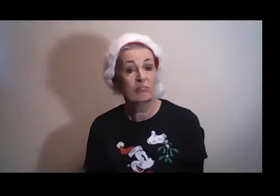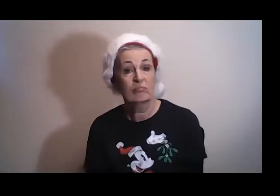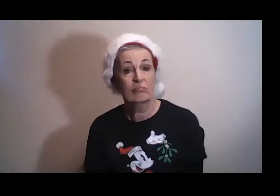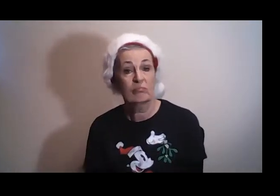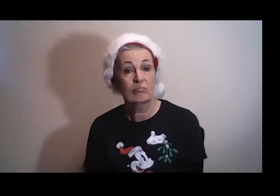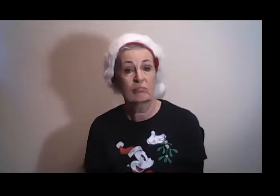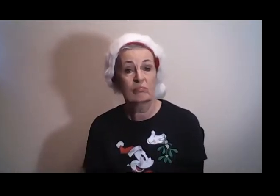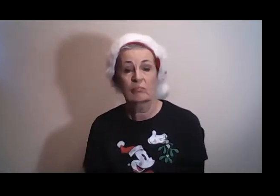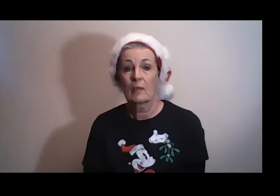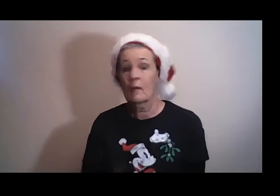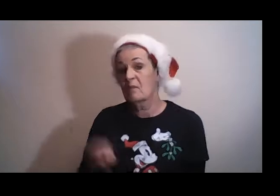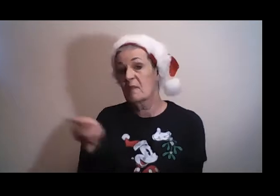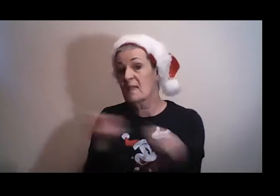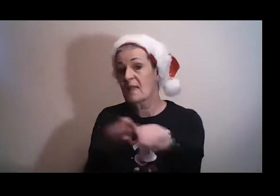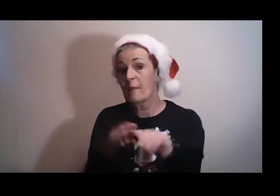beach ball or something.